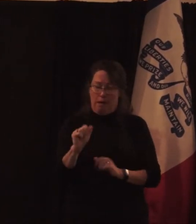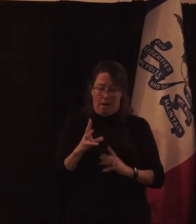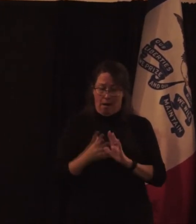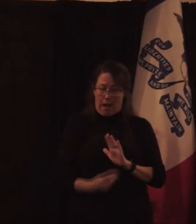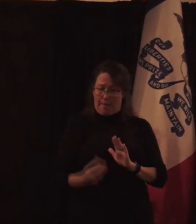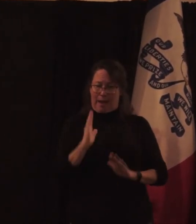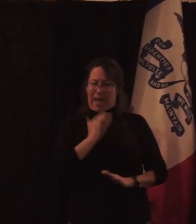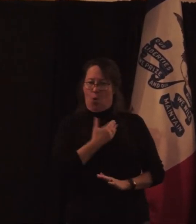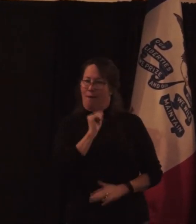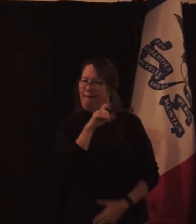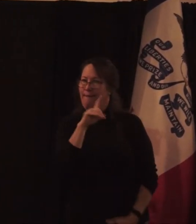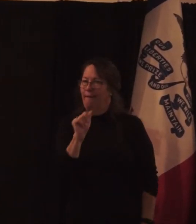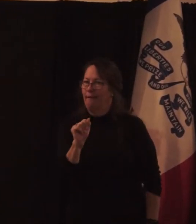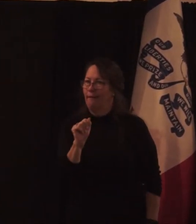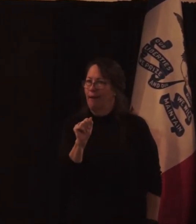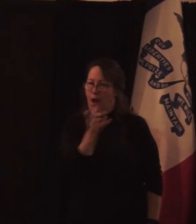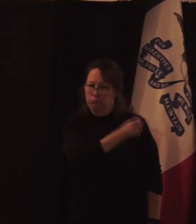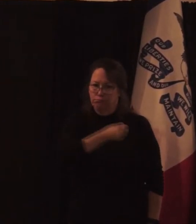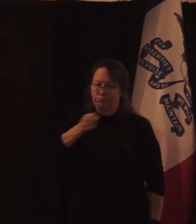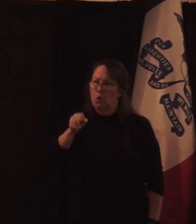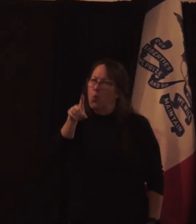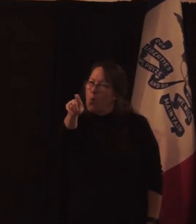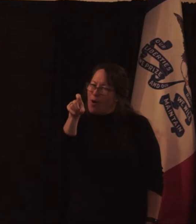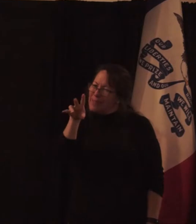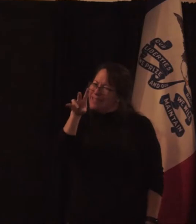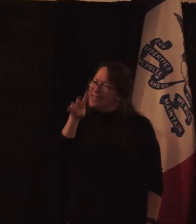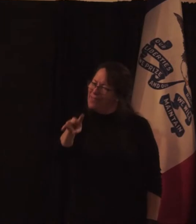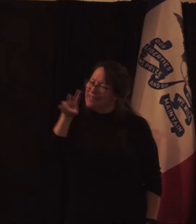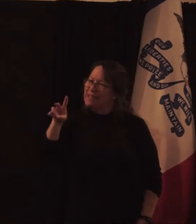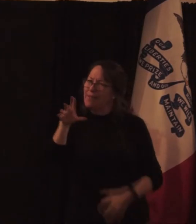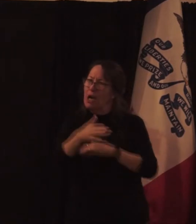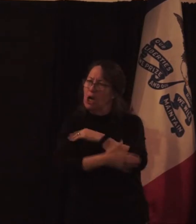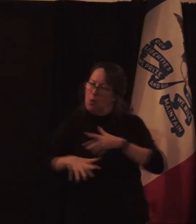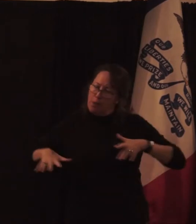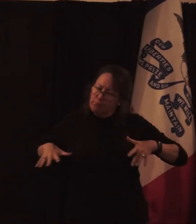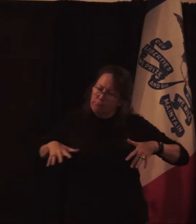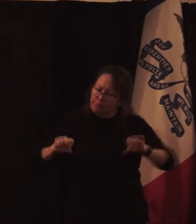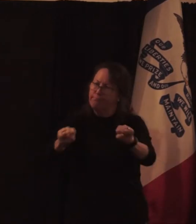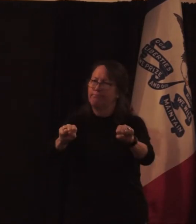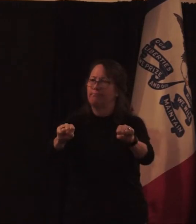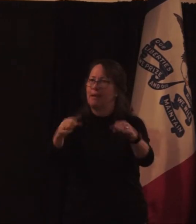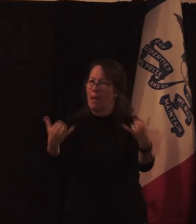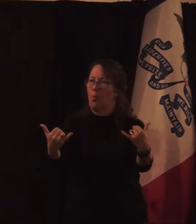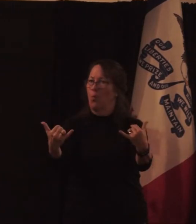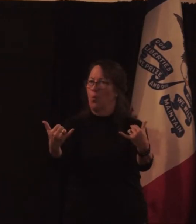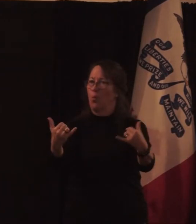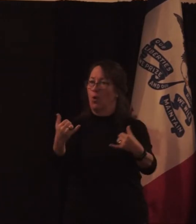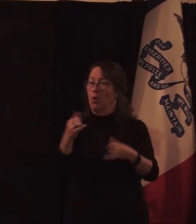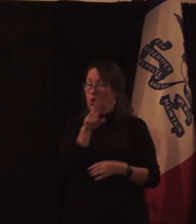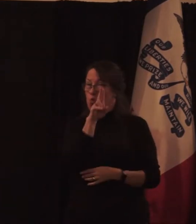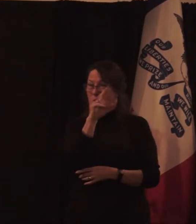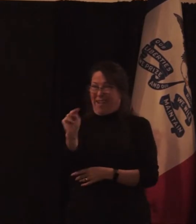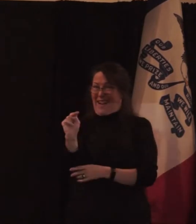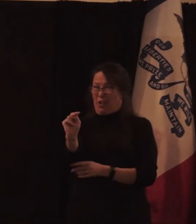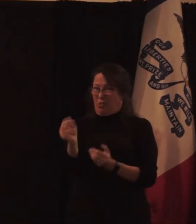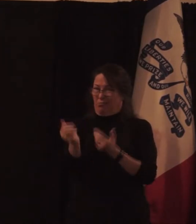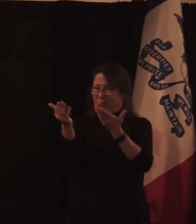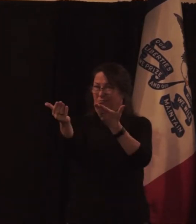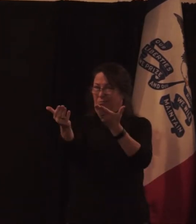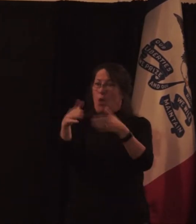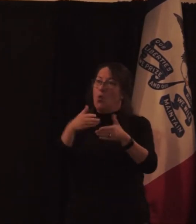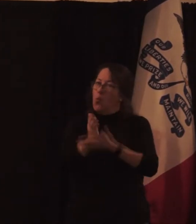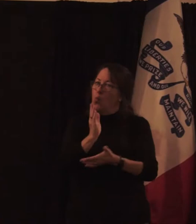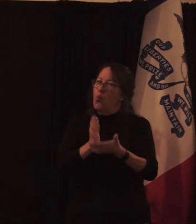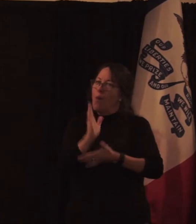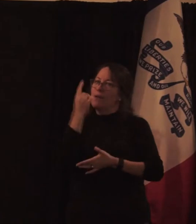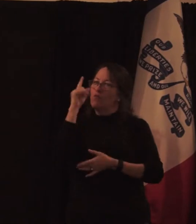the ADA and which 177 countries have now adopted, the United Nations Convention on the Rights